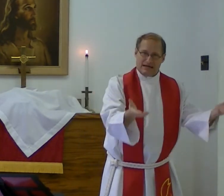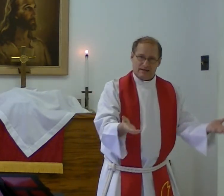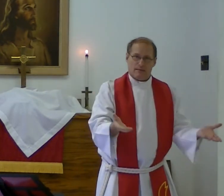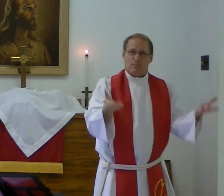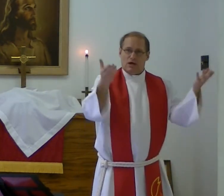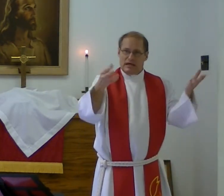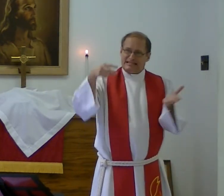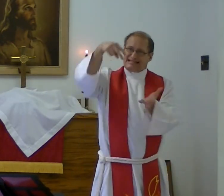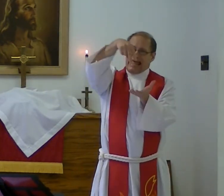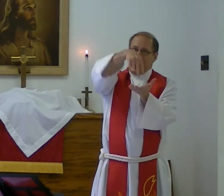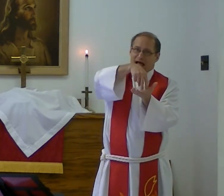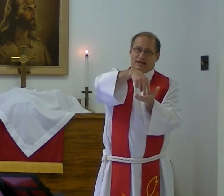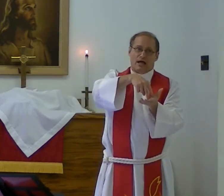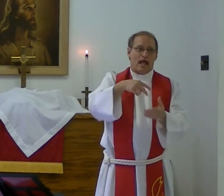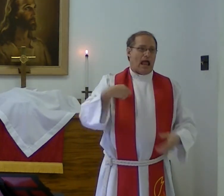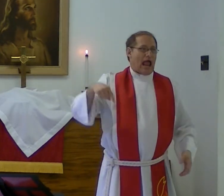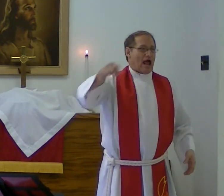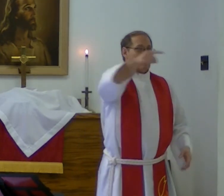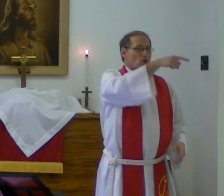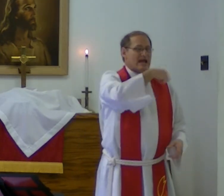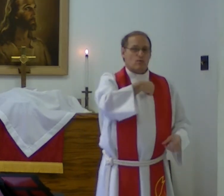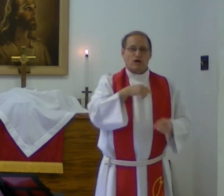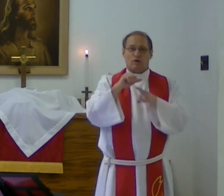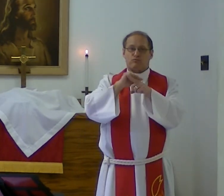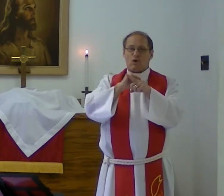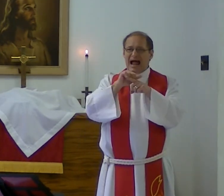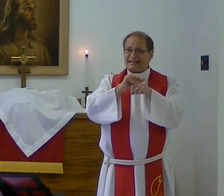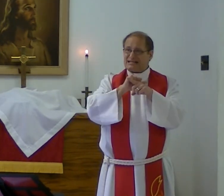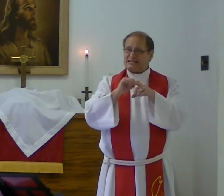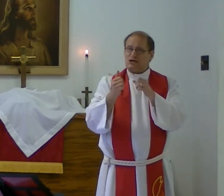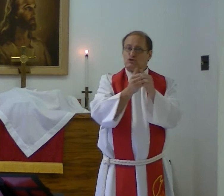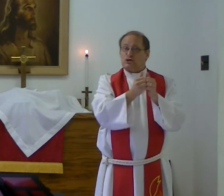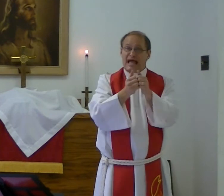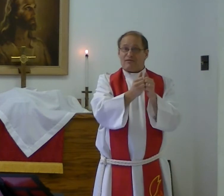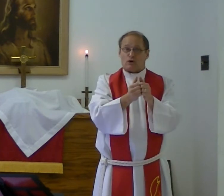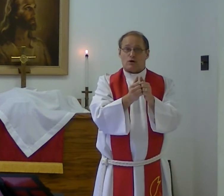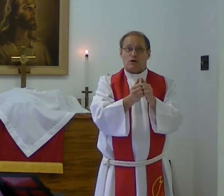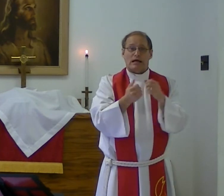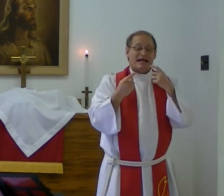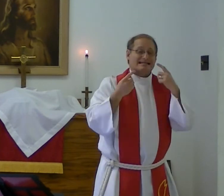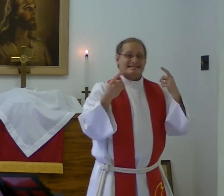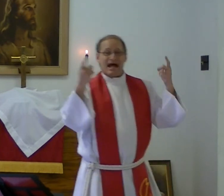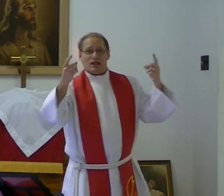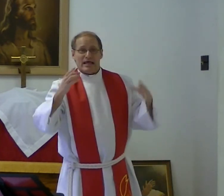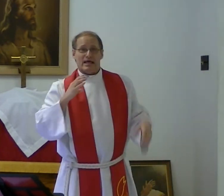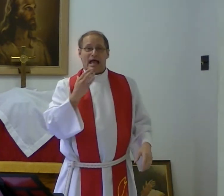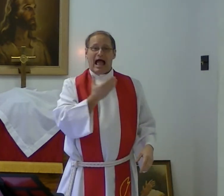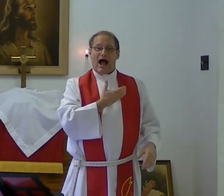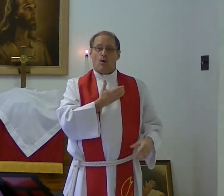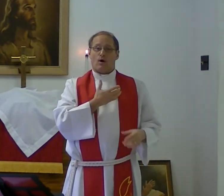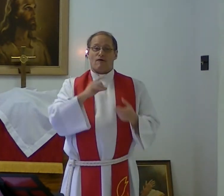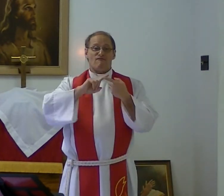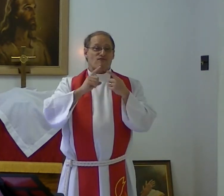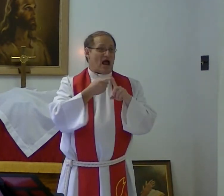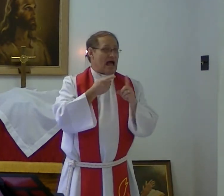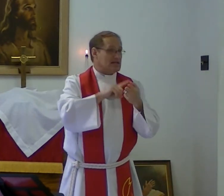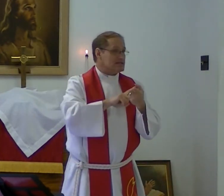tell them, stand, and we will practice together telling our friends